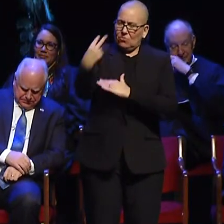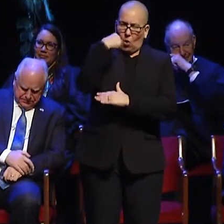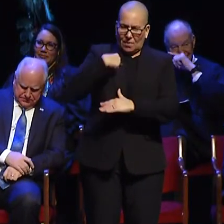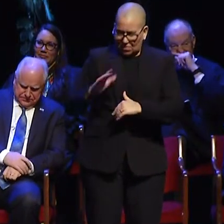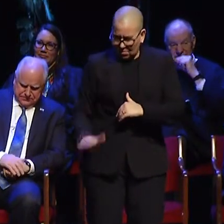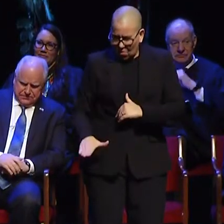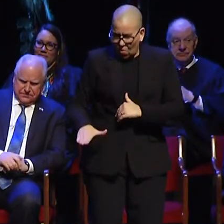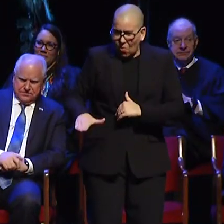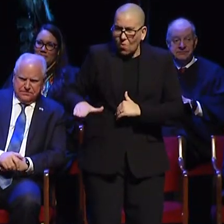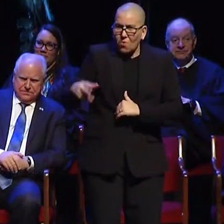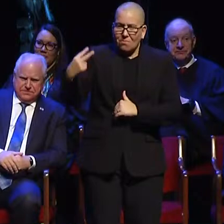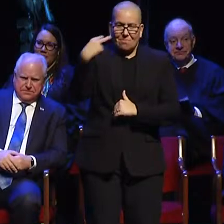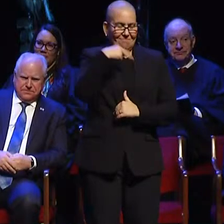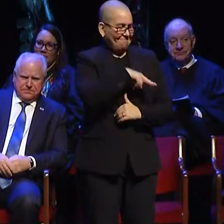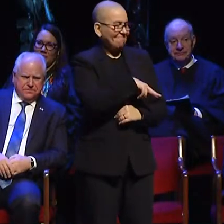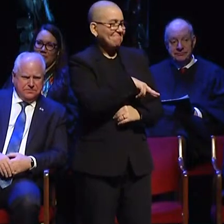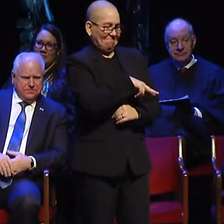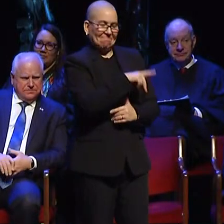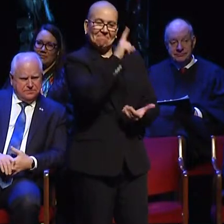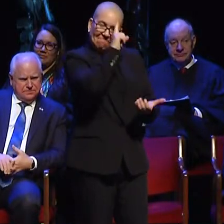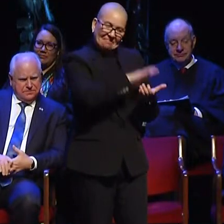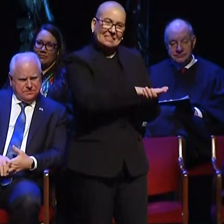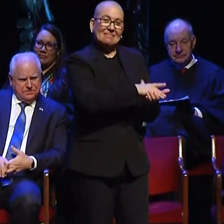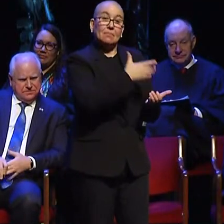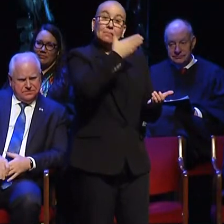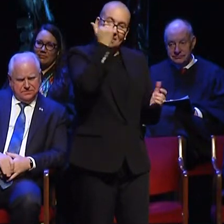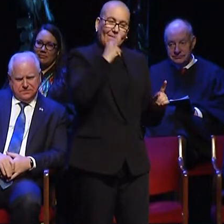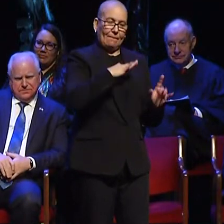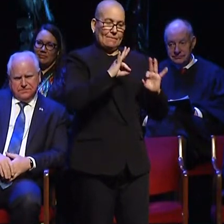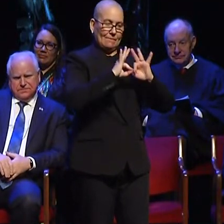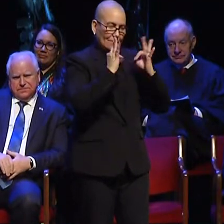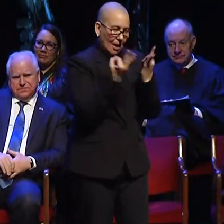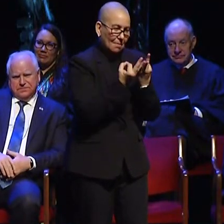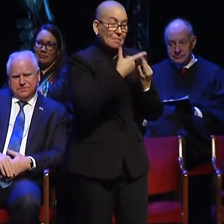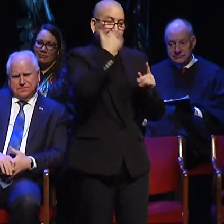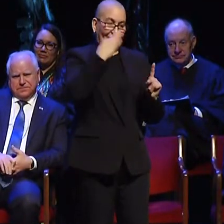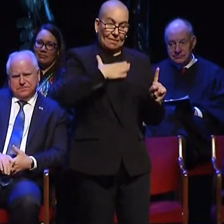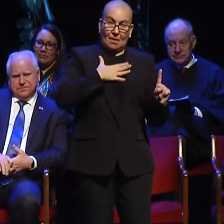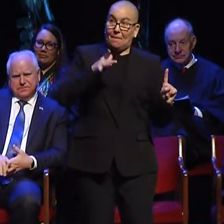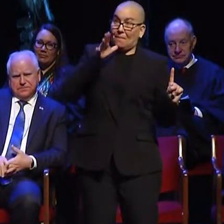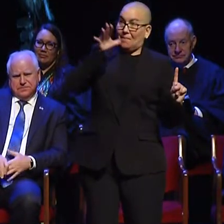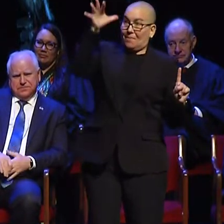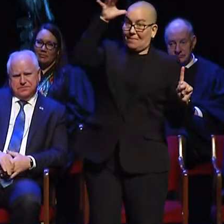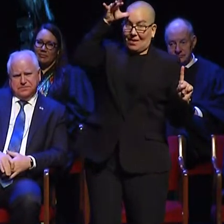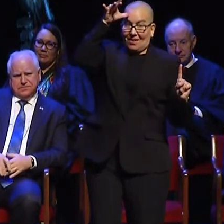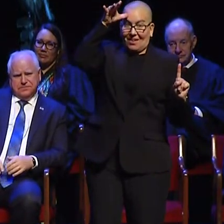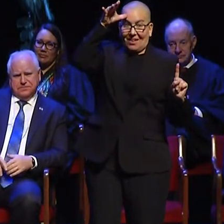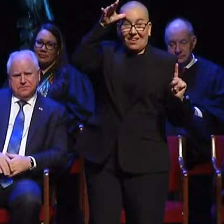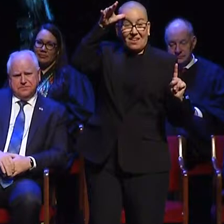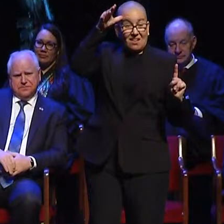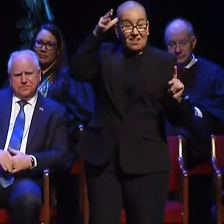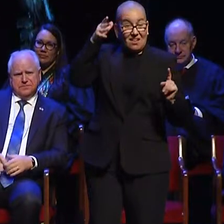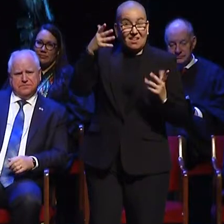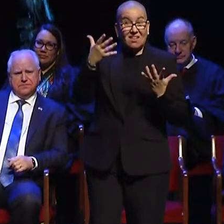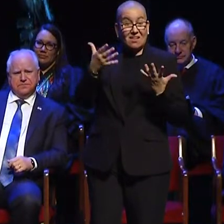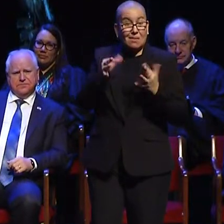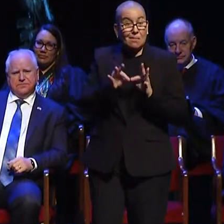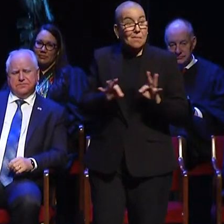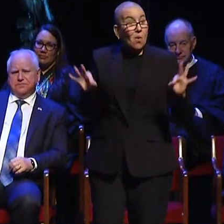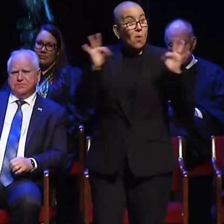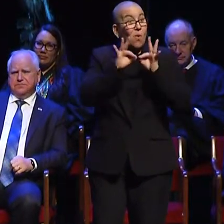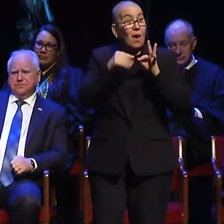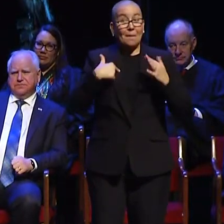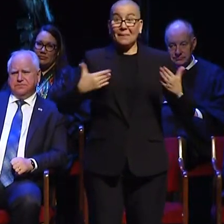and because of my family and my parents. But more importantly, I am here